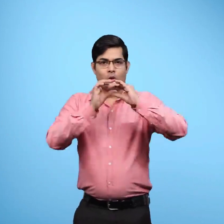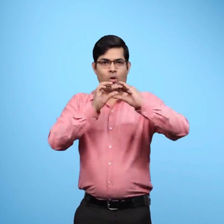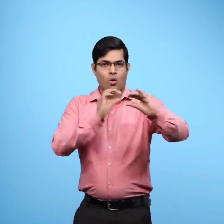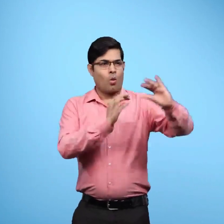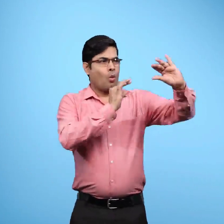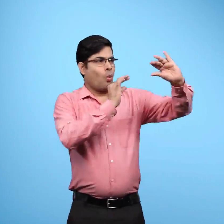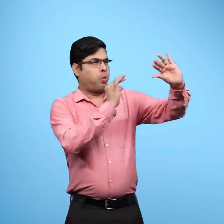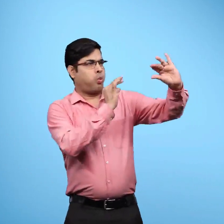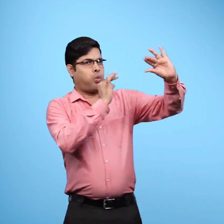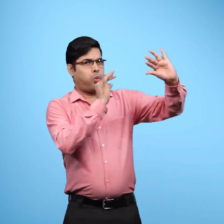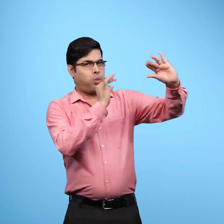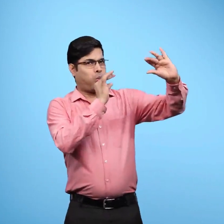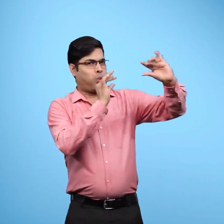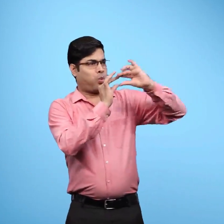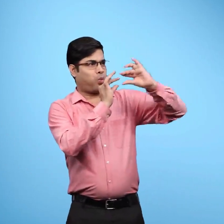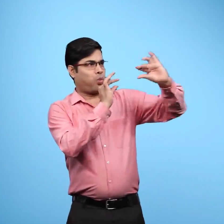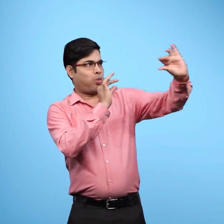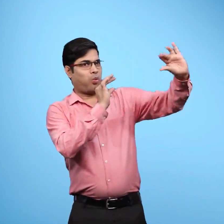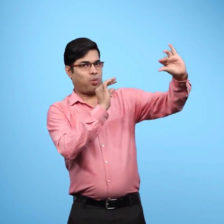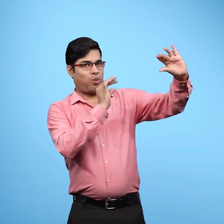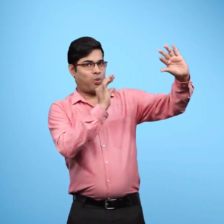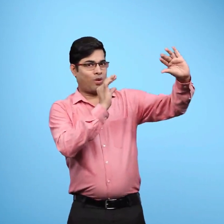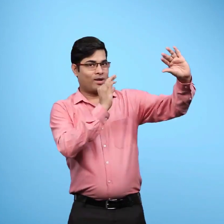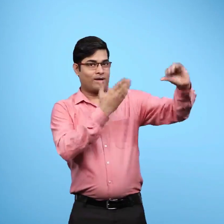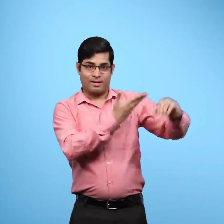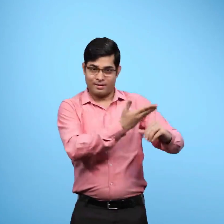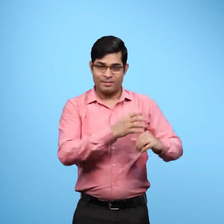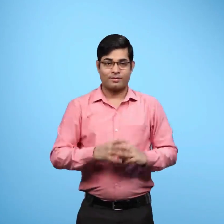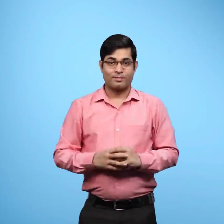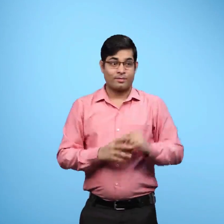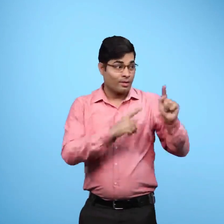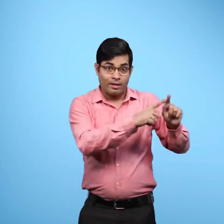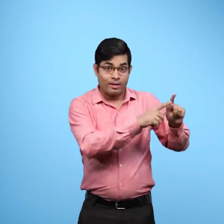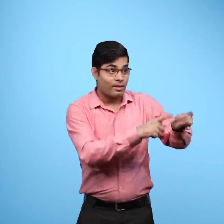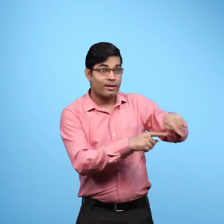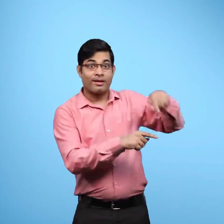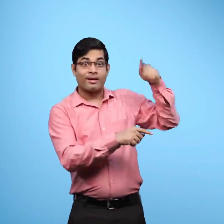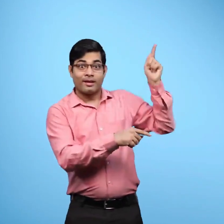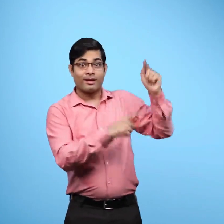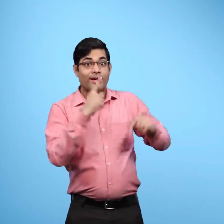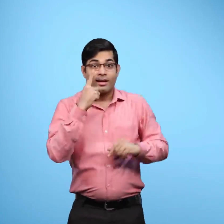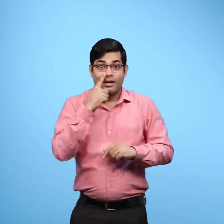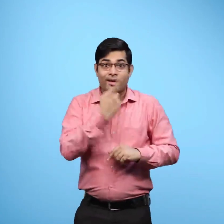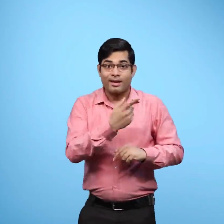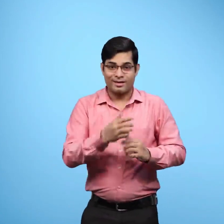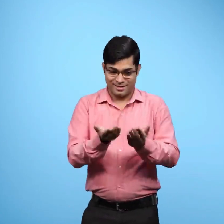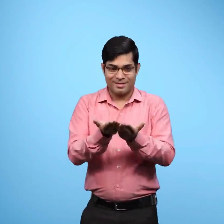Next to her, 8th female is playing a bean or pungi. At the top